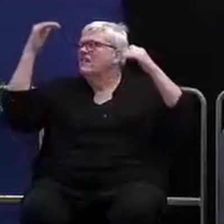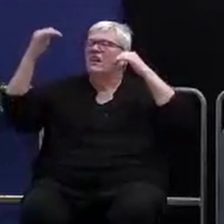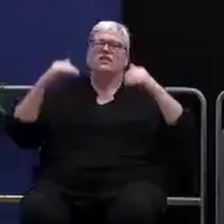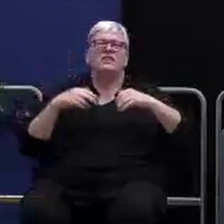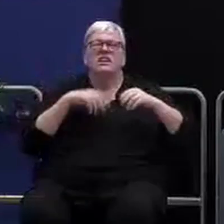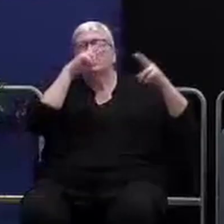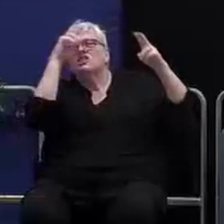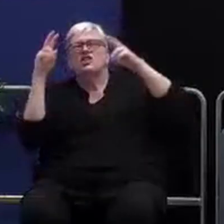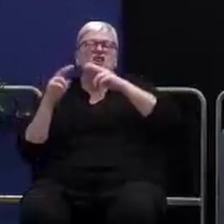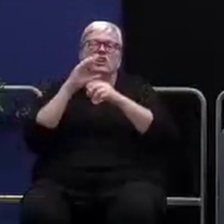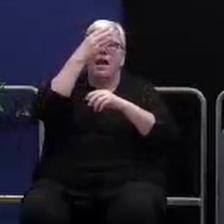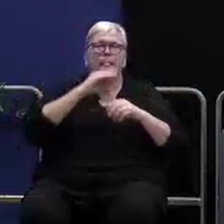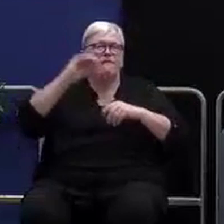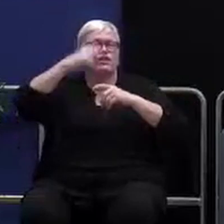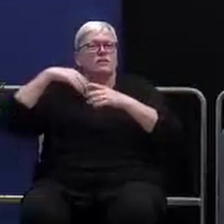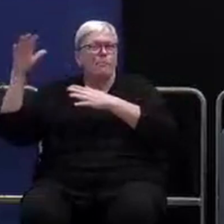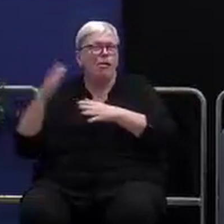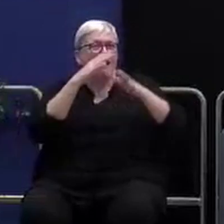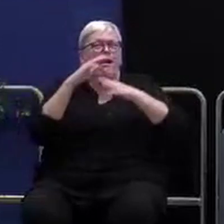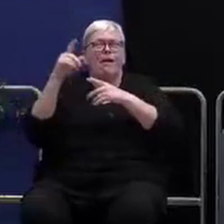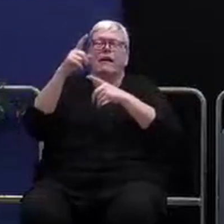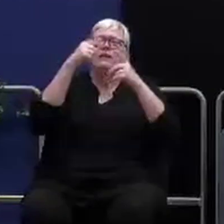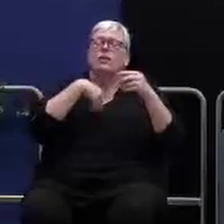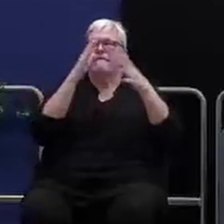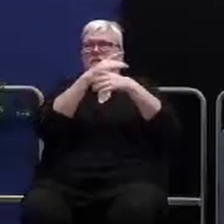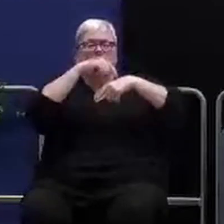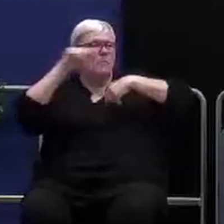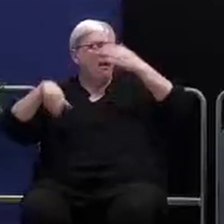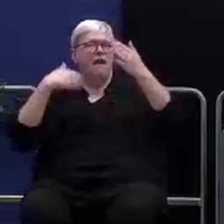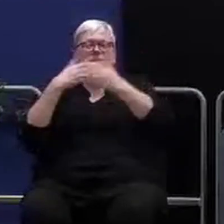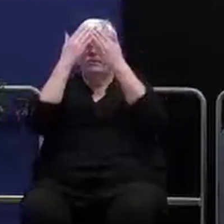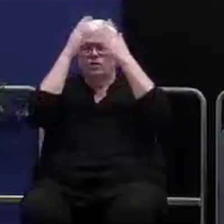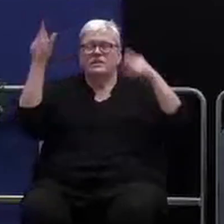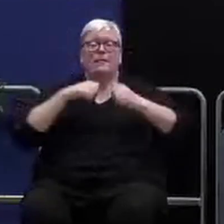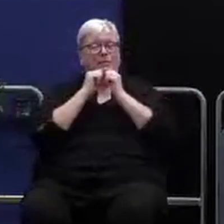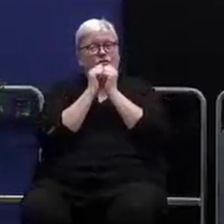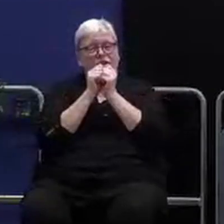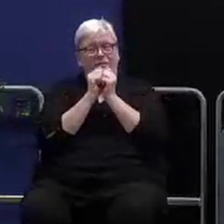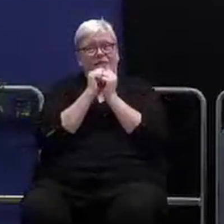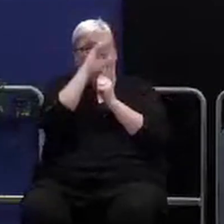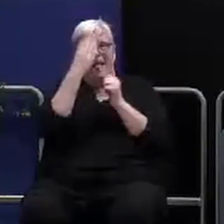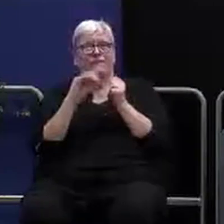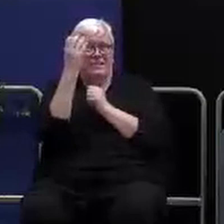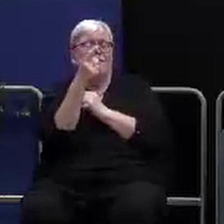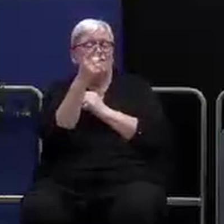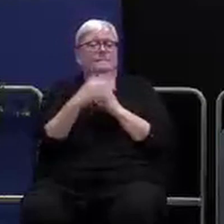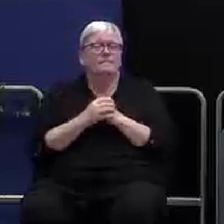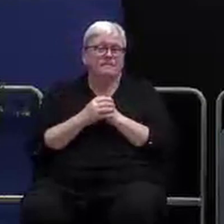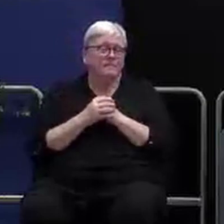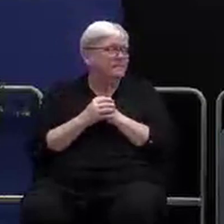can see the elephants at play. It is my first time in a museum, and I am grateful there are elephants there.